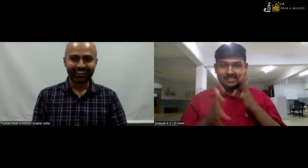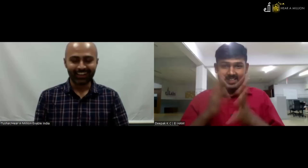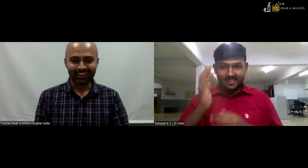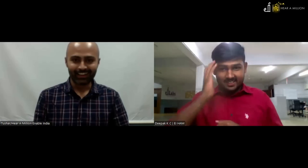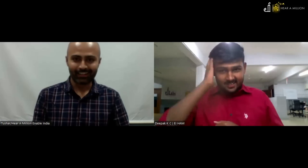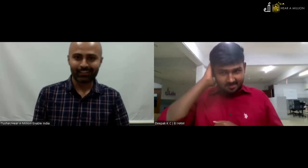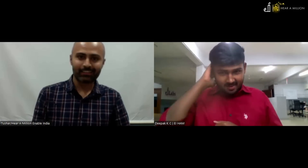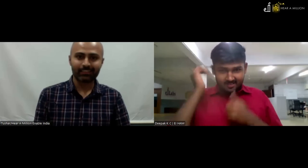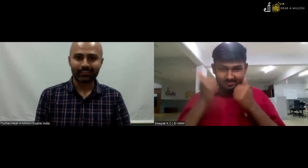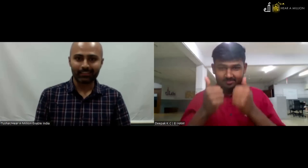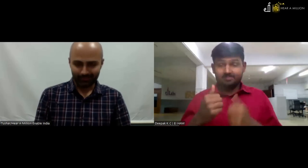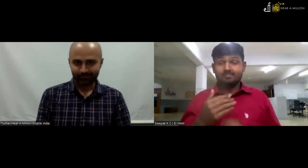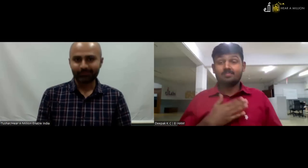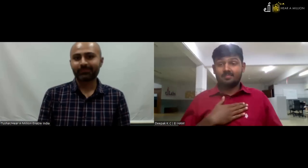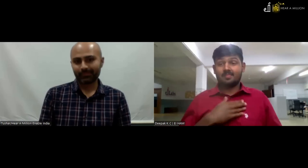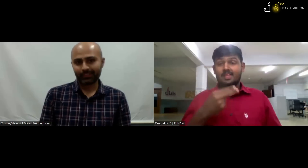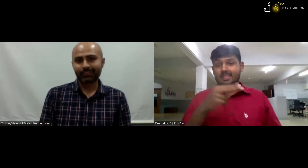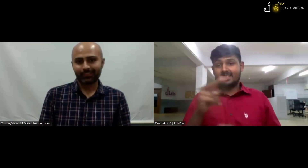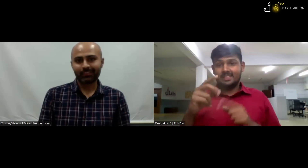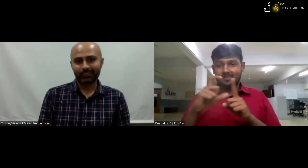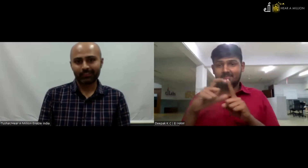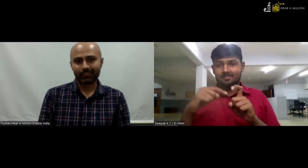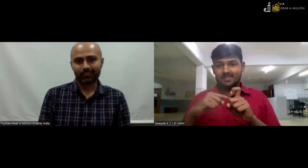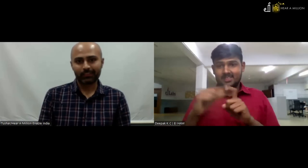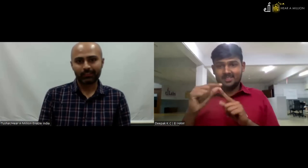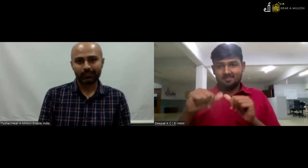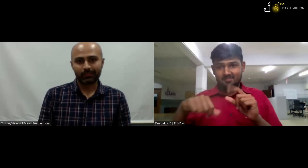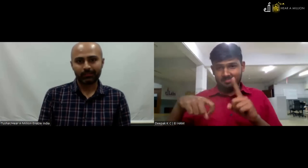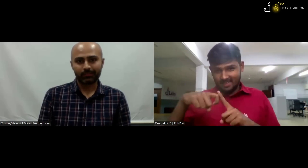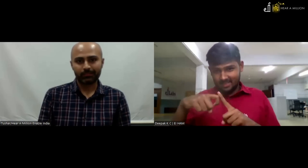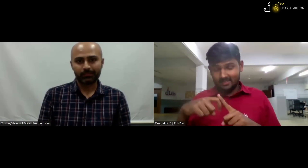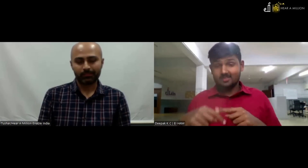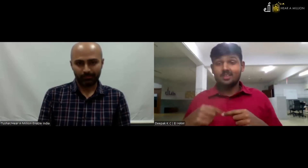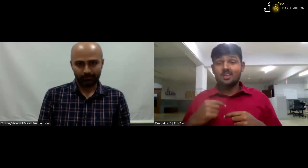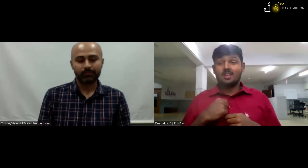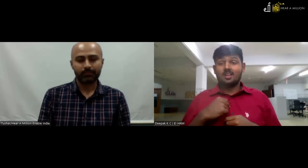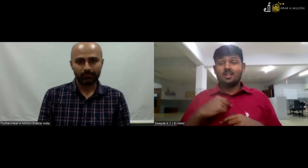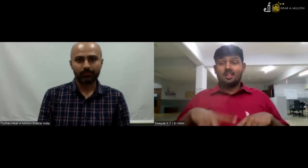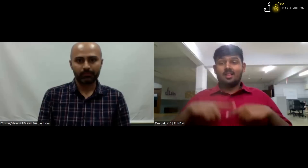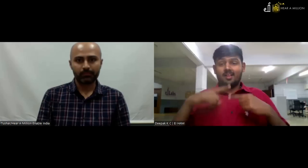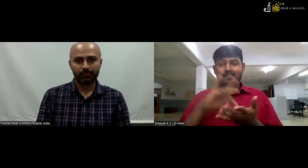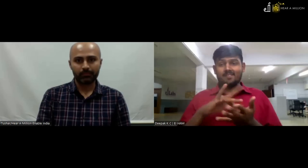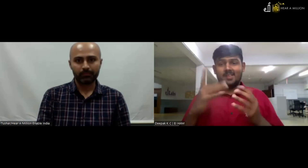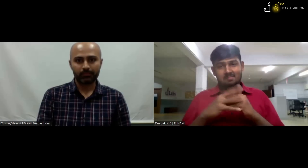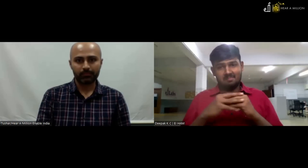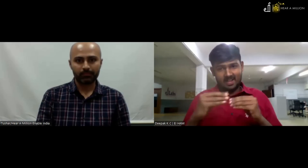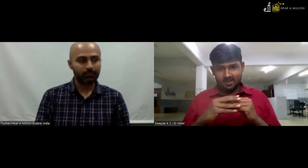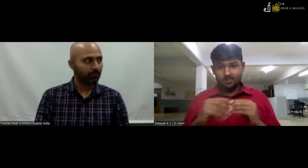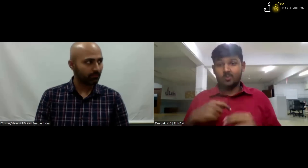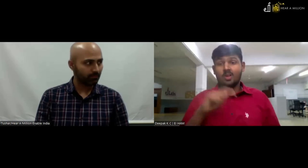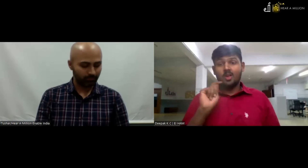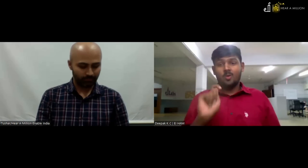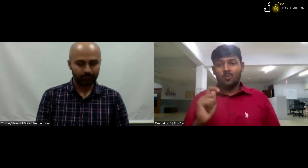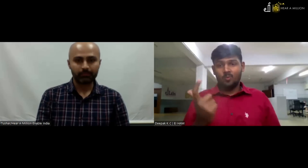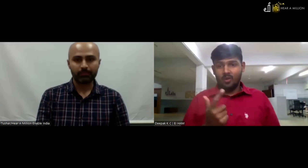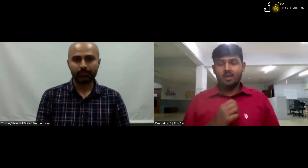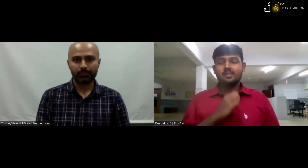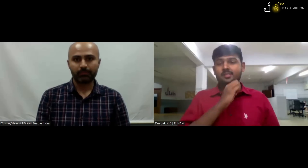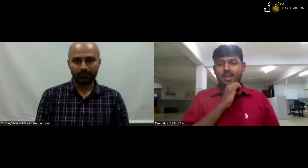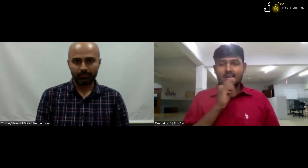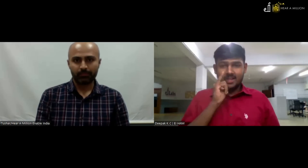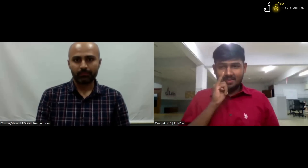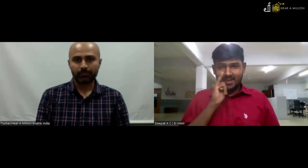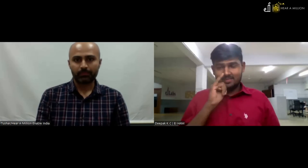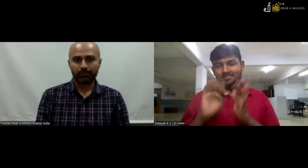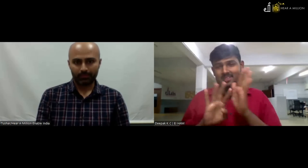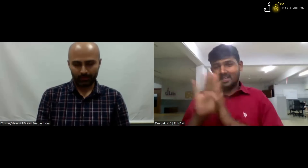do? Hi, this is my sign name. I am Deepak. I am from Bangalore